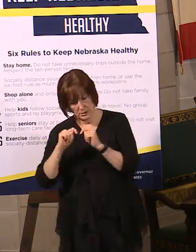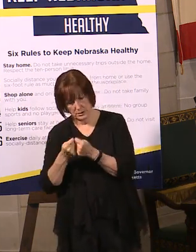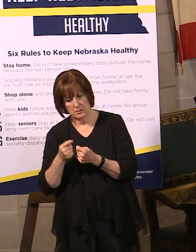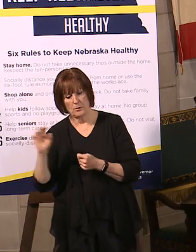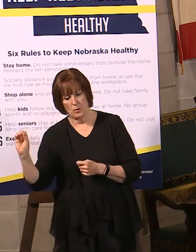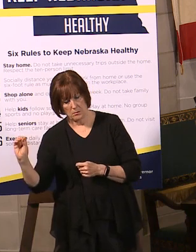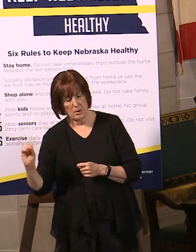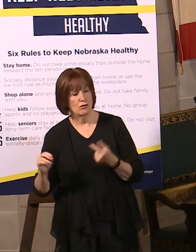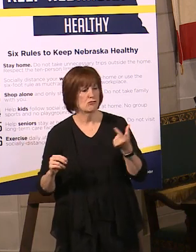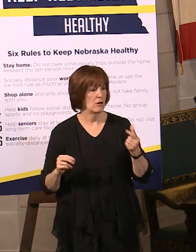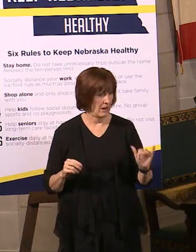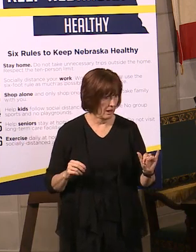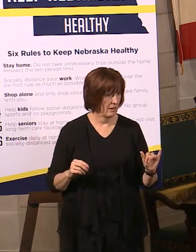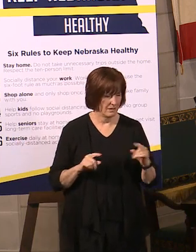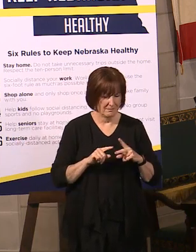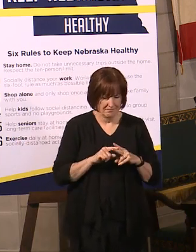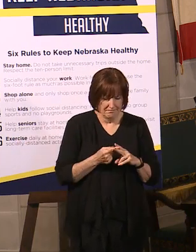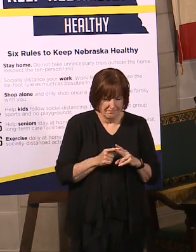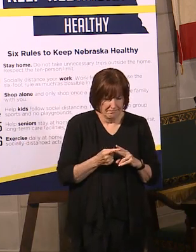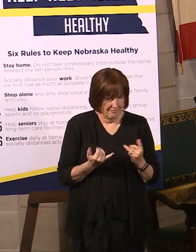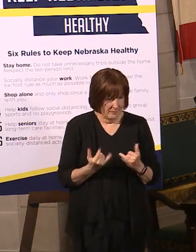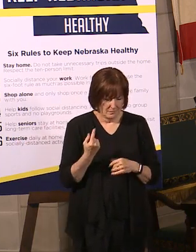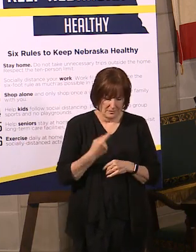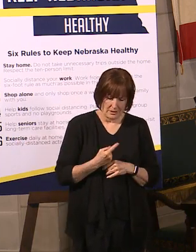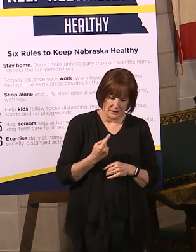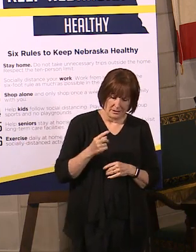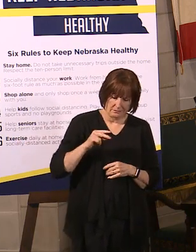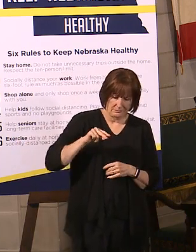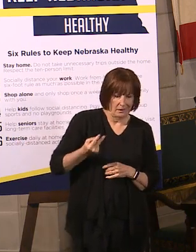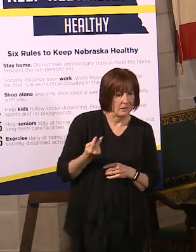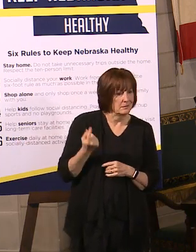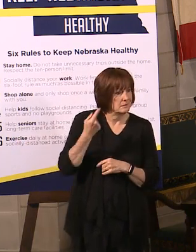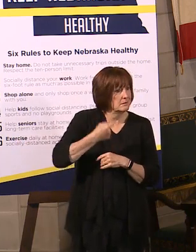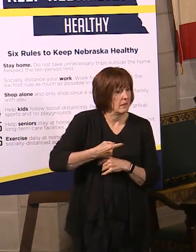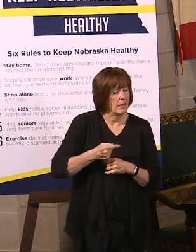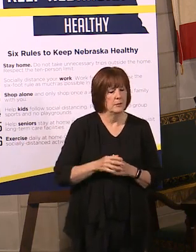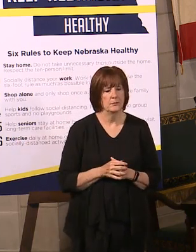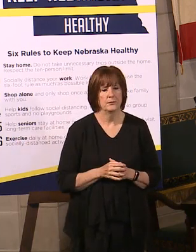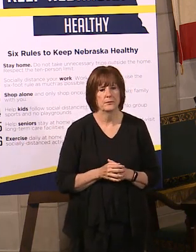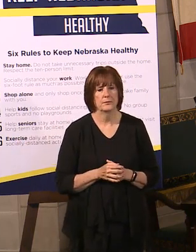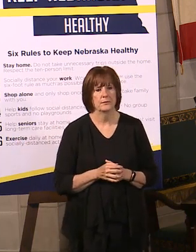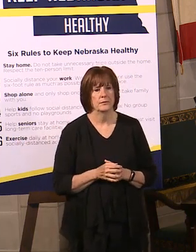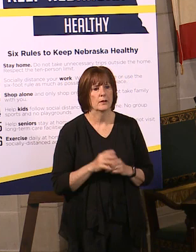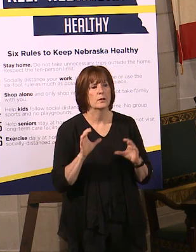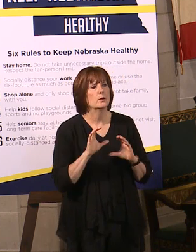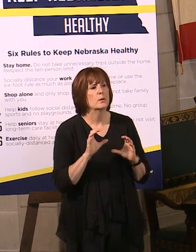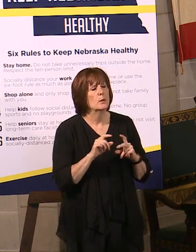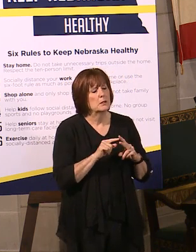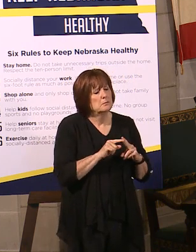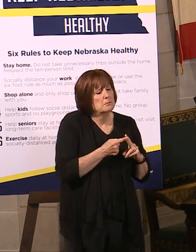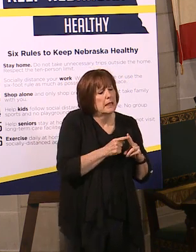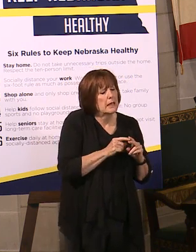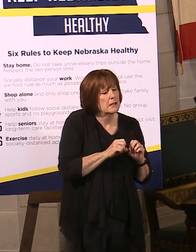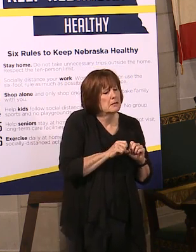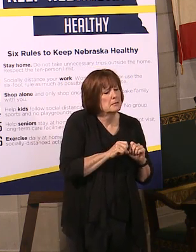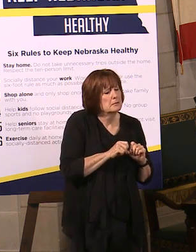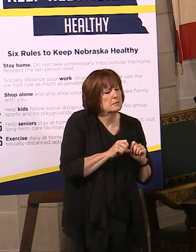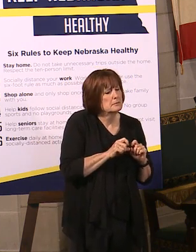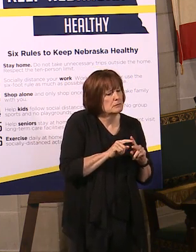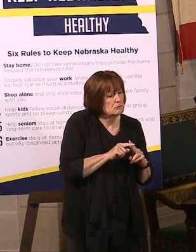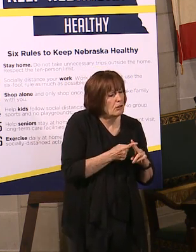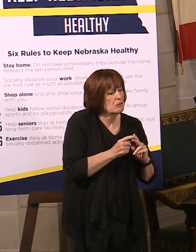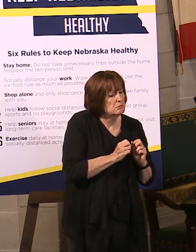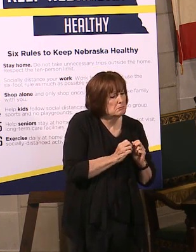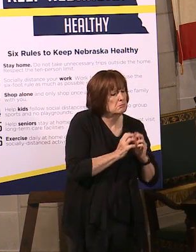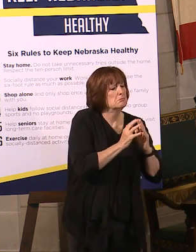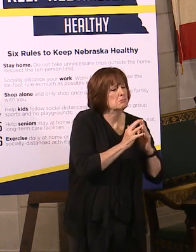we're just really kind of at the beginning of this, right? Day 1, now we're in day 2. So doing that soft launch to kind of get the kinks worked out of the system